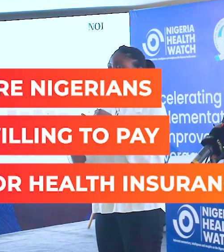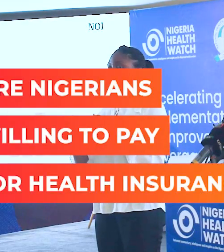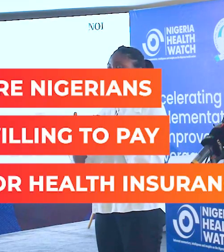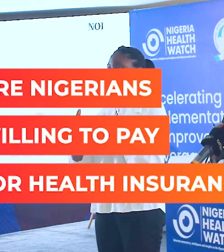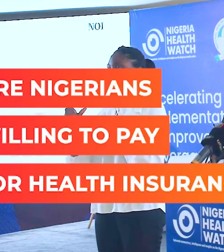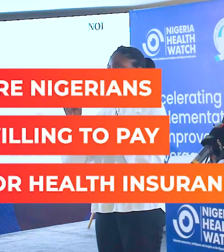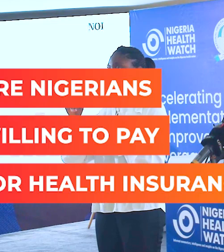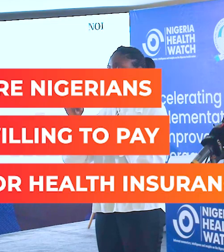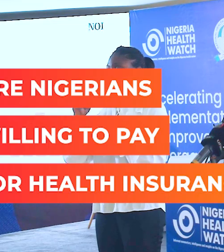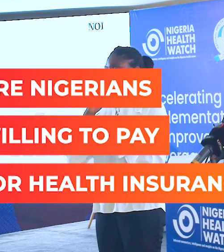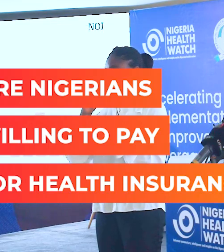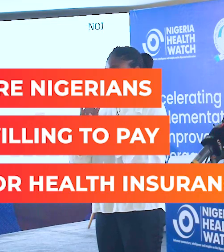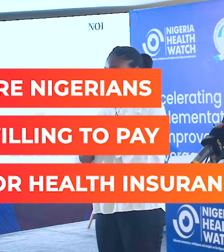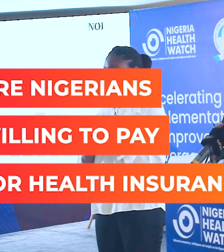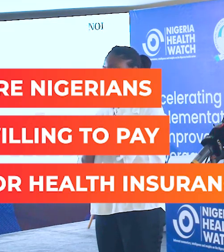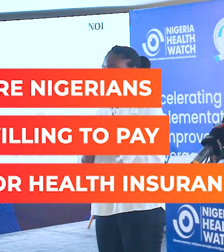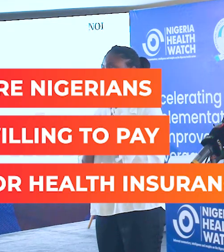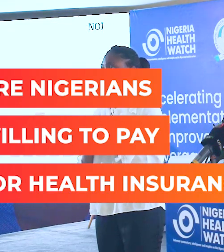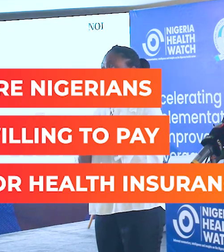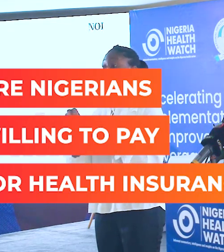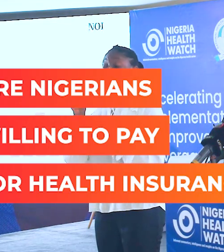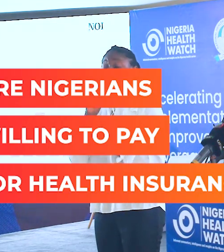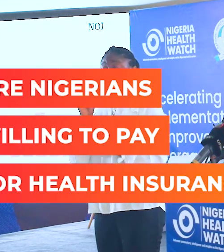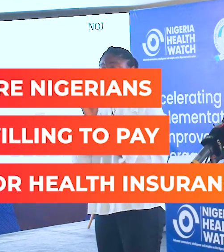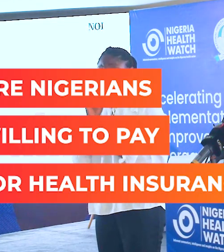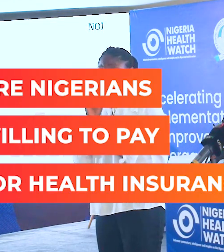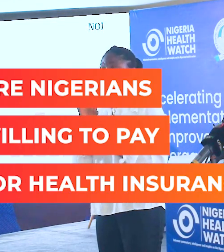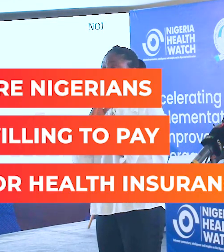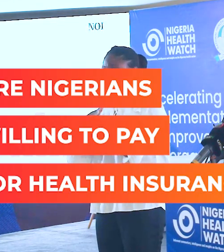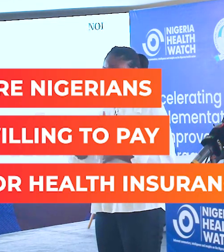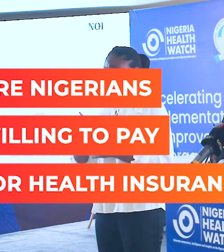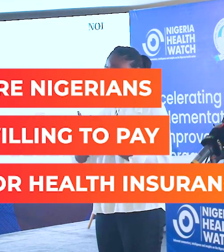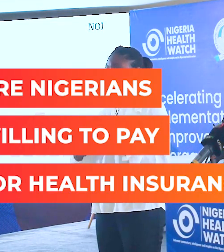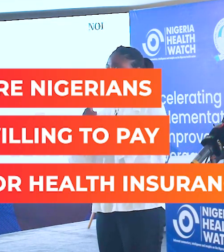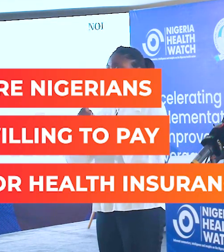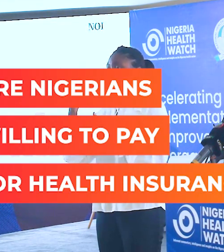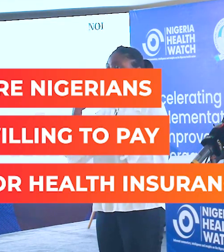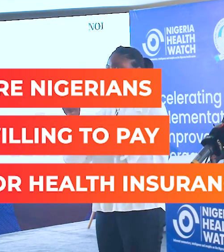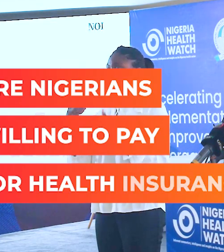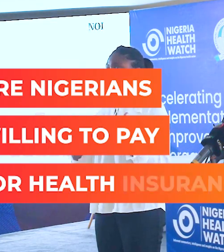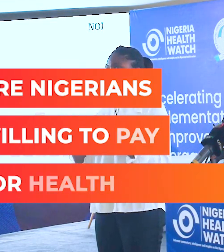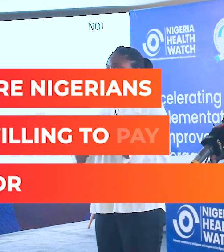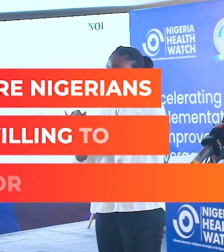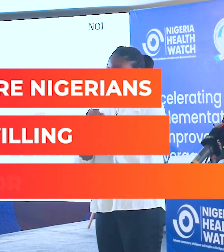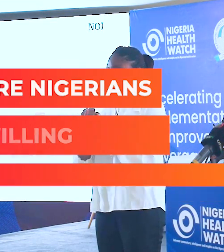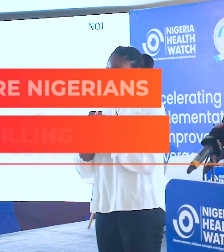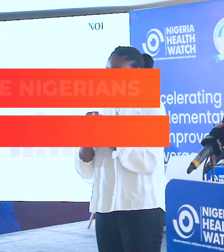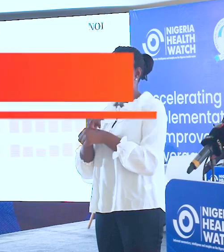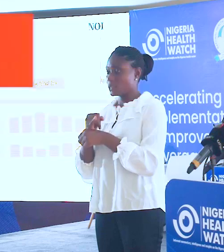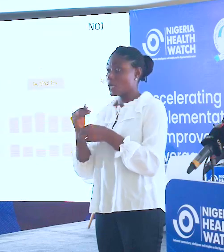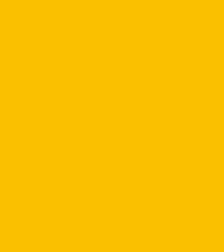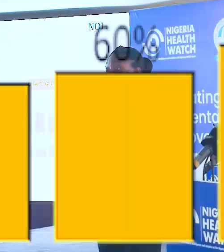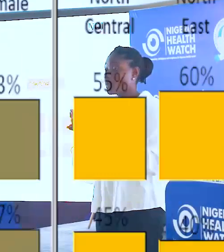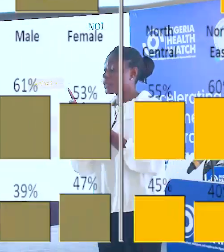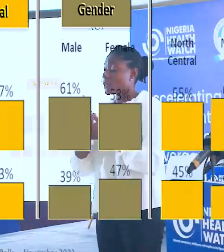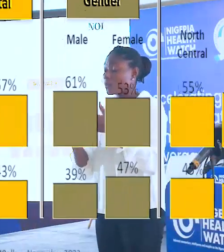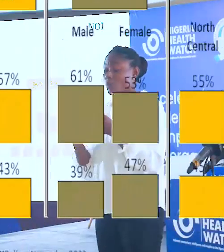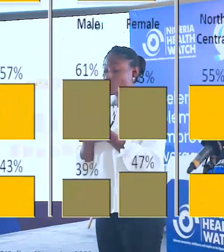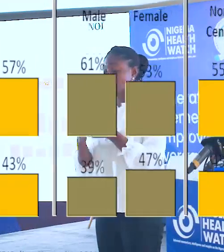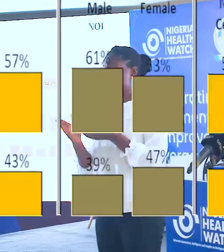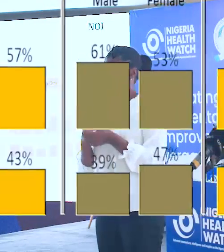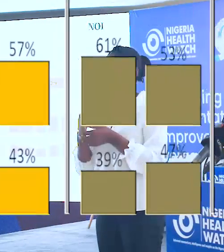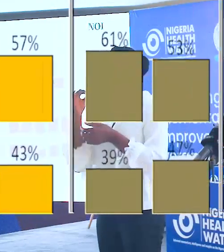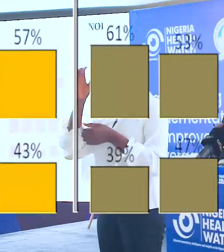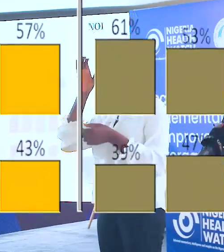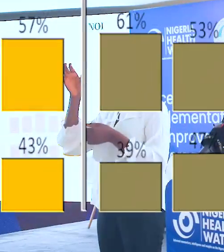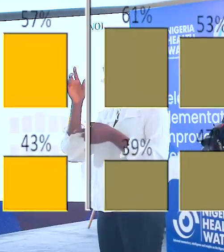want to say is, Nigerians are willing to pay for health insurance. So despite whatever misconception